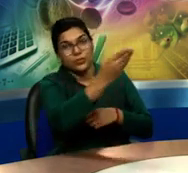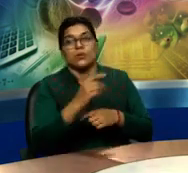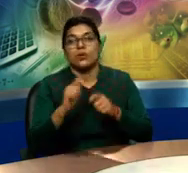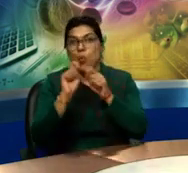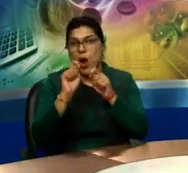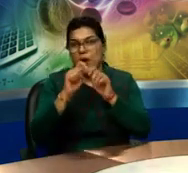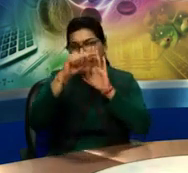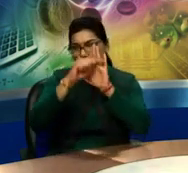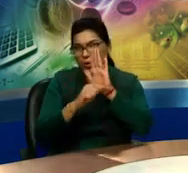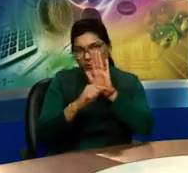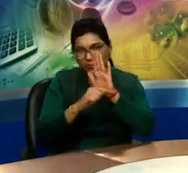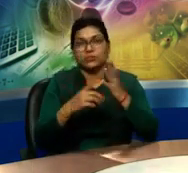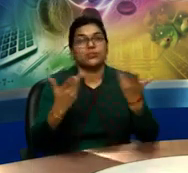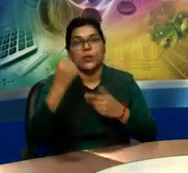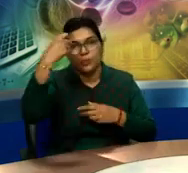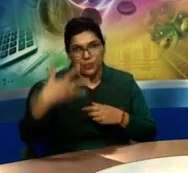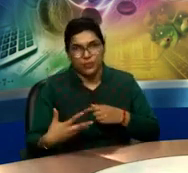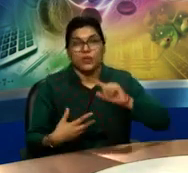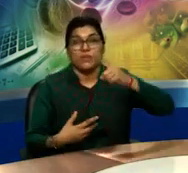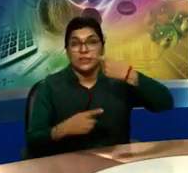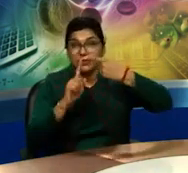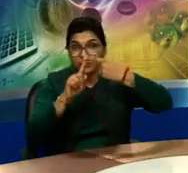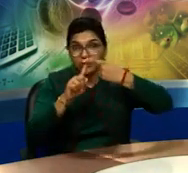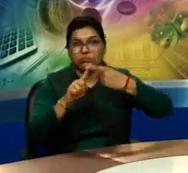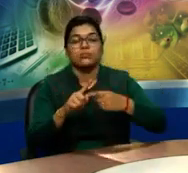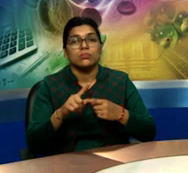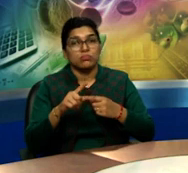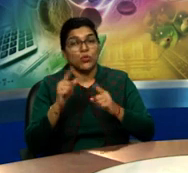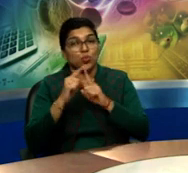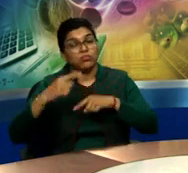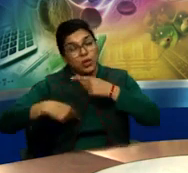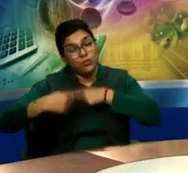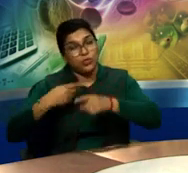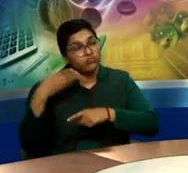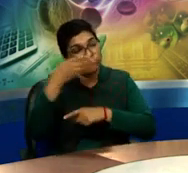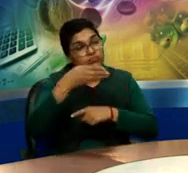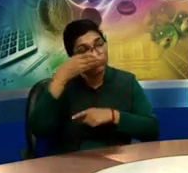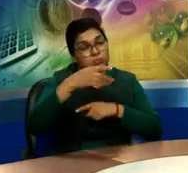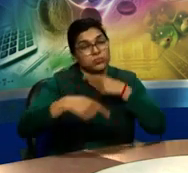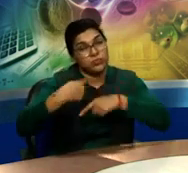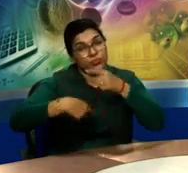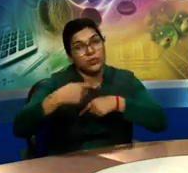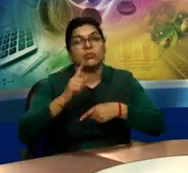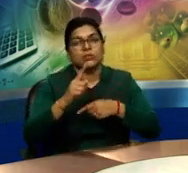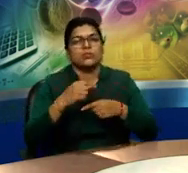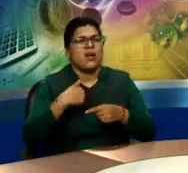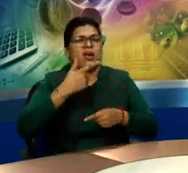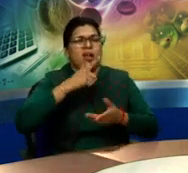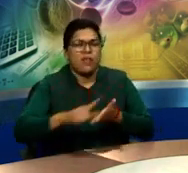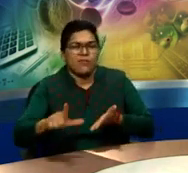On the right side, you can see the work ethics. These are also 4. The first point under this work ethics explains